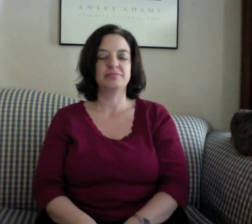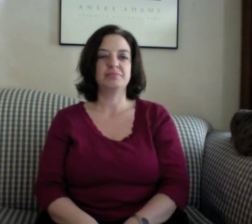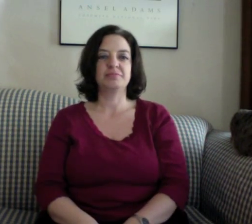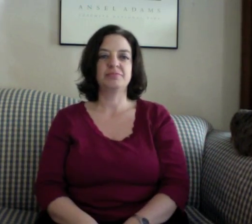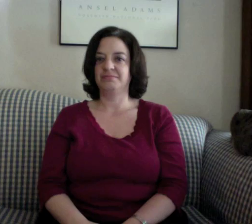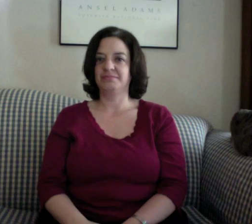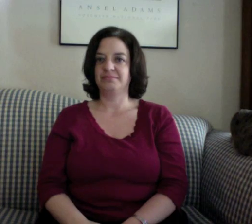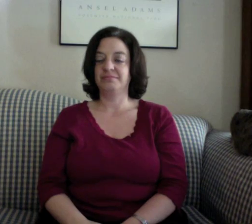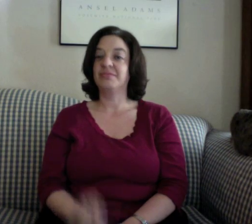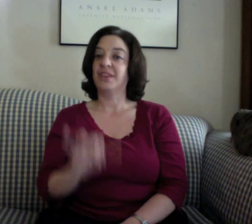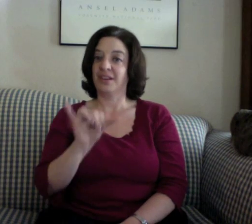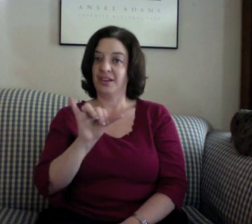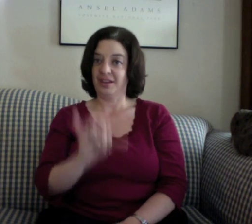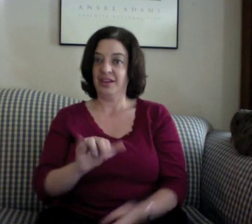over.